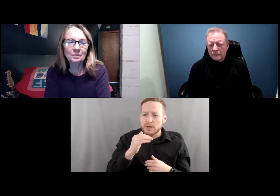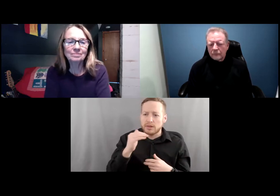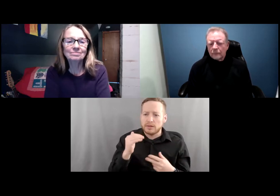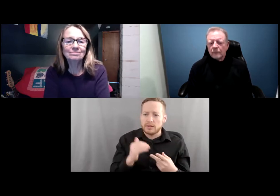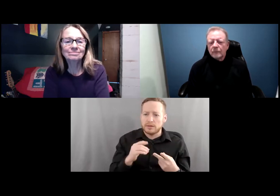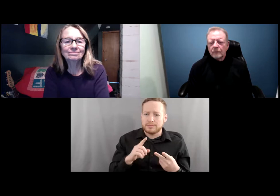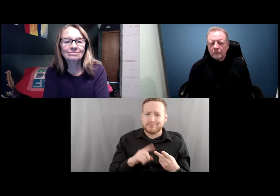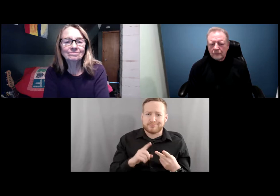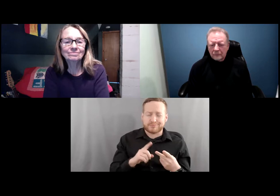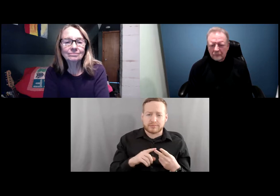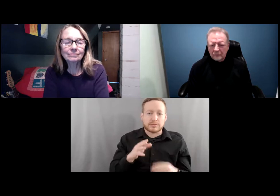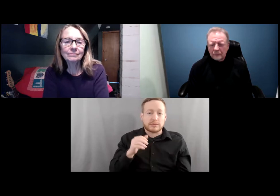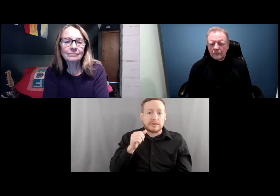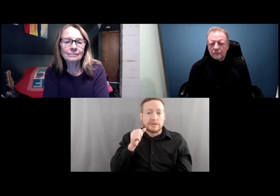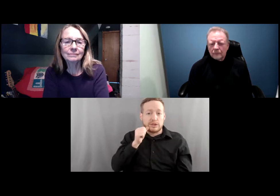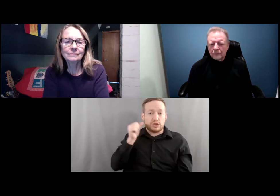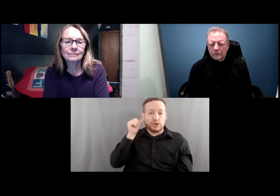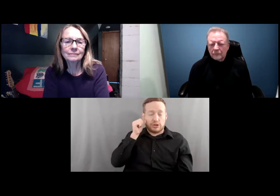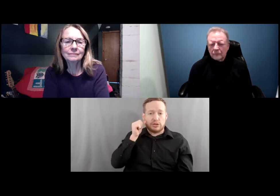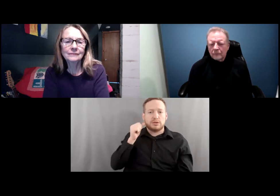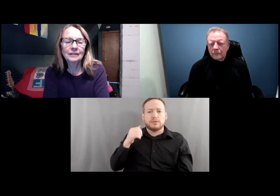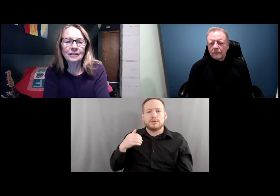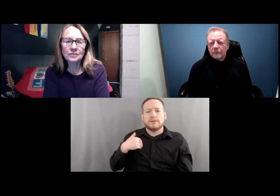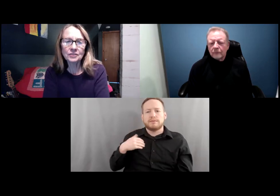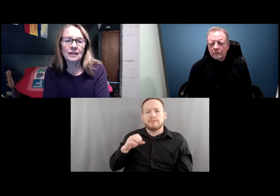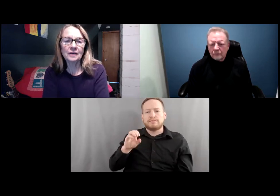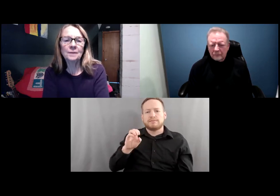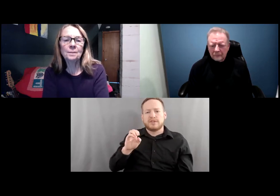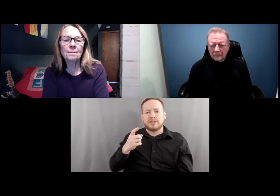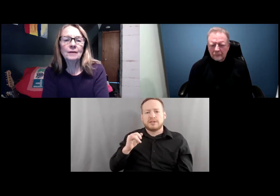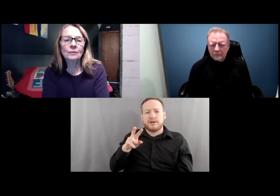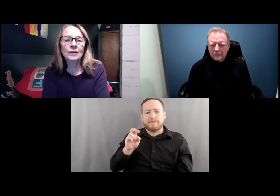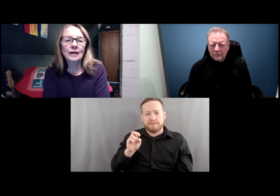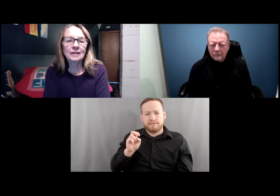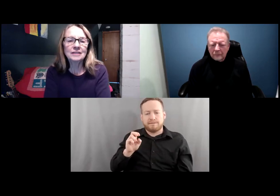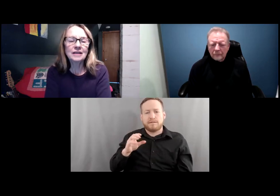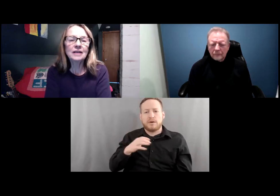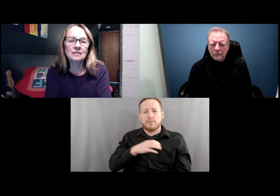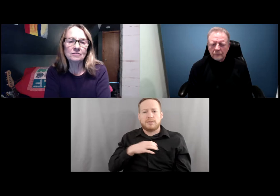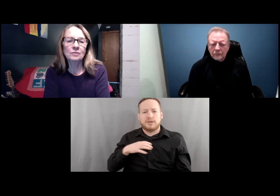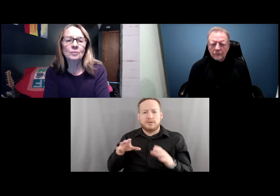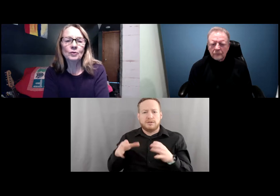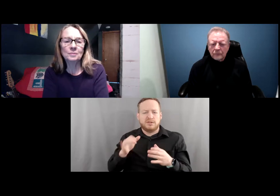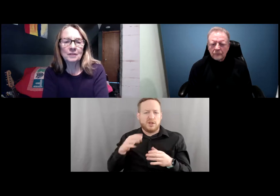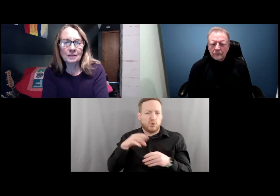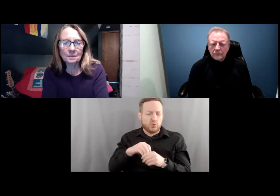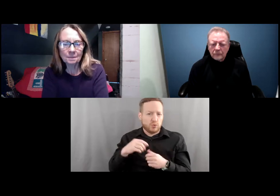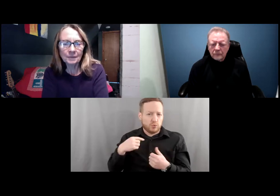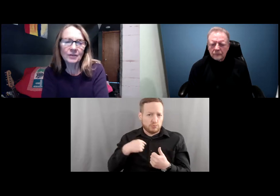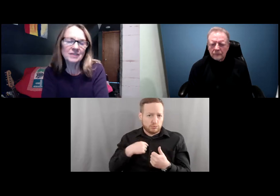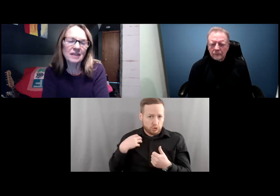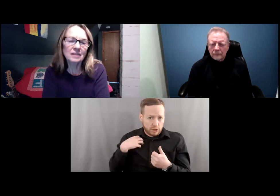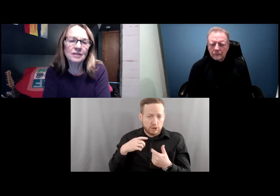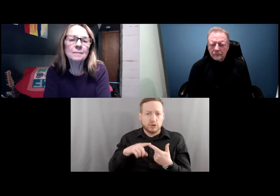to you. Yesterday, we had an executive board meeting